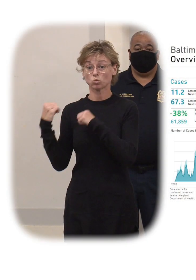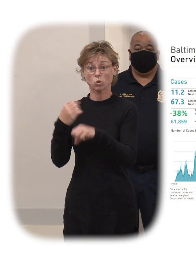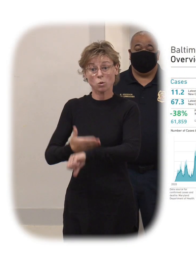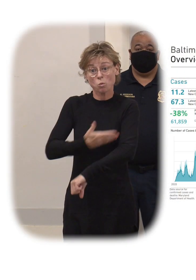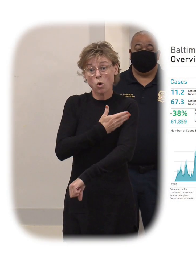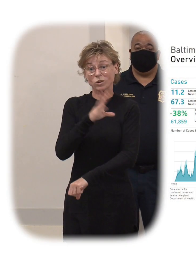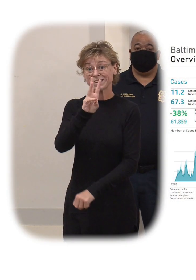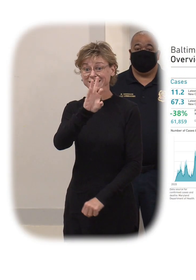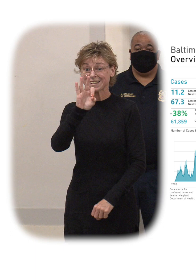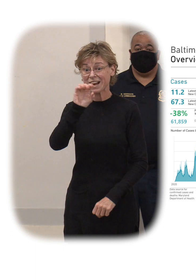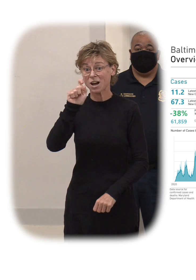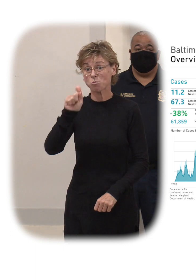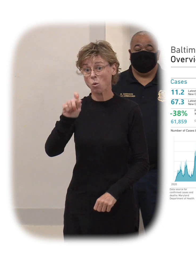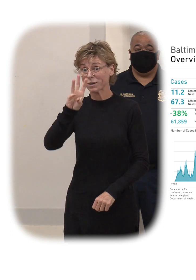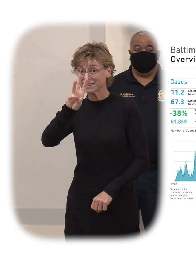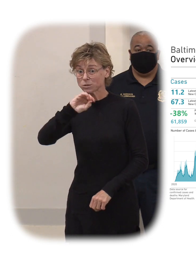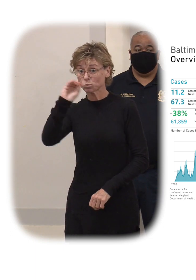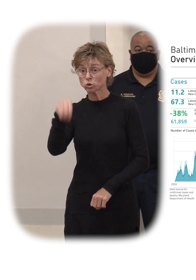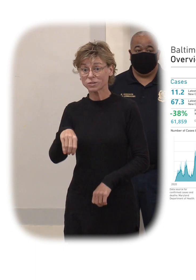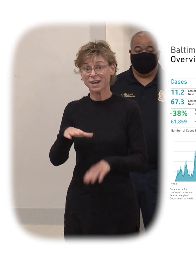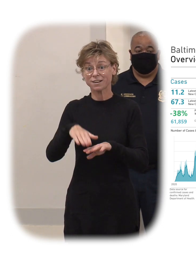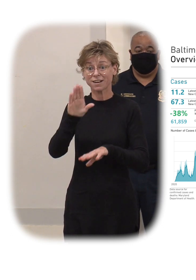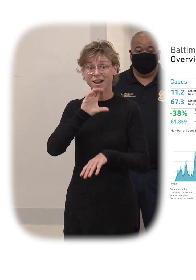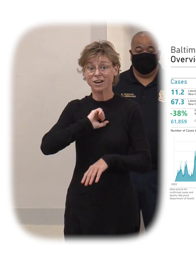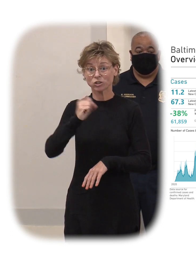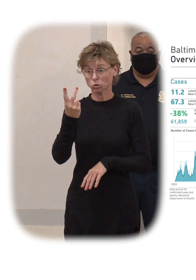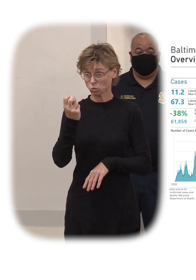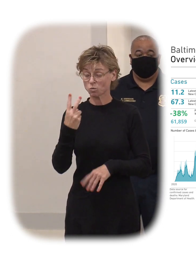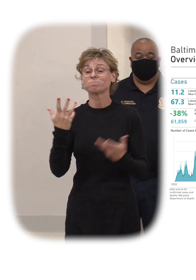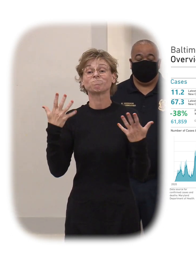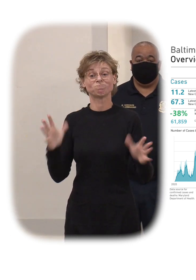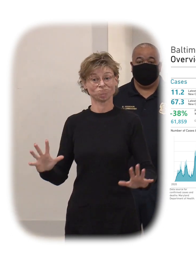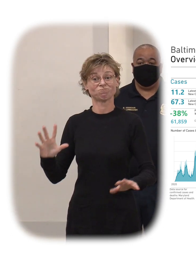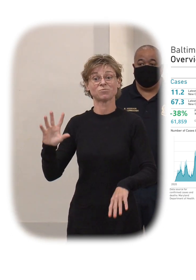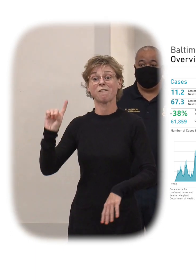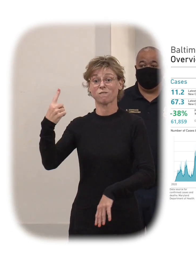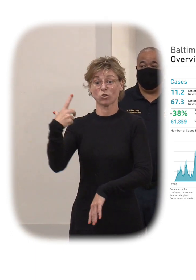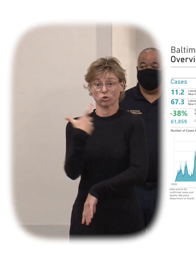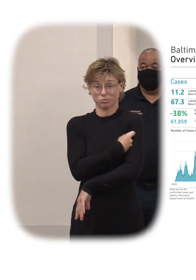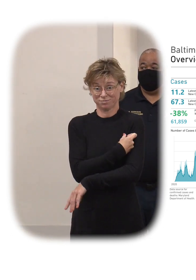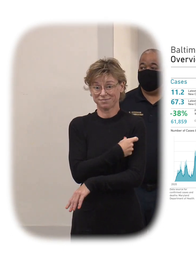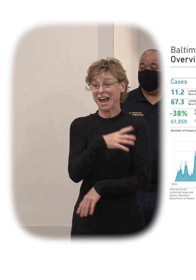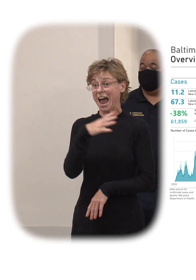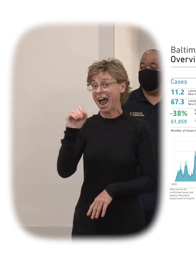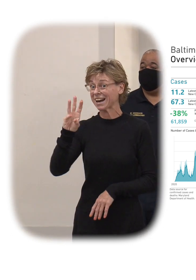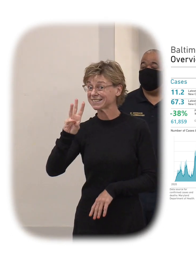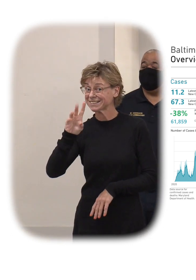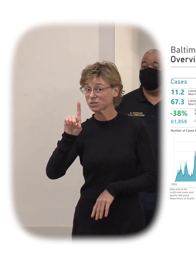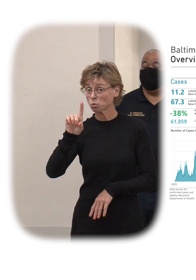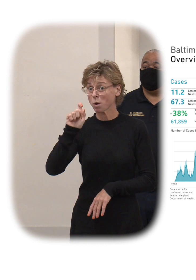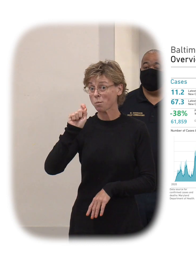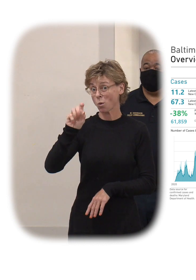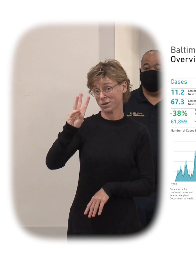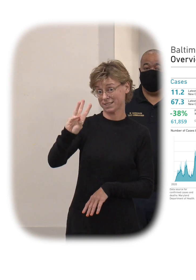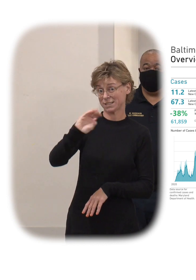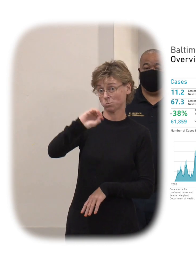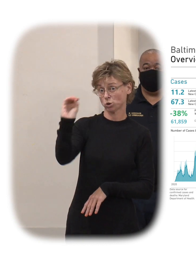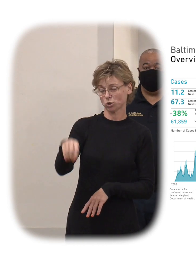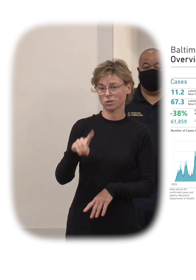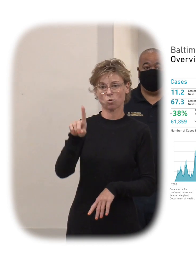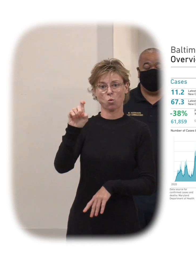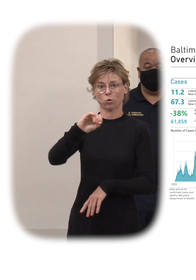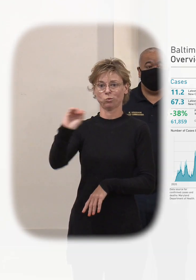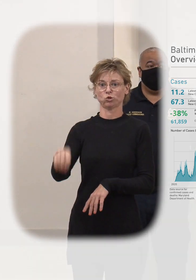69.6% of residents aged 12 and up have received a first or single dose of vaccine, and 61.6% are